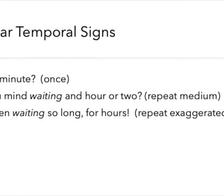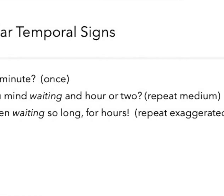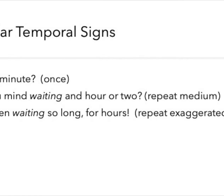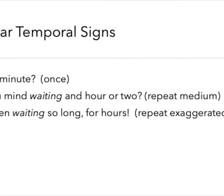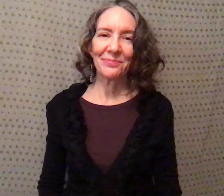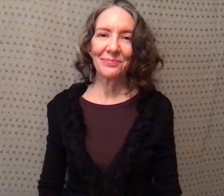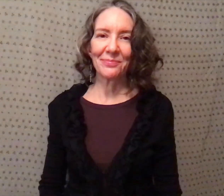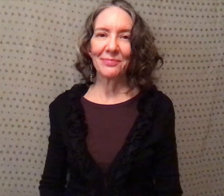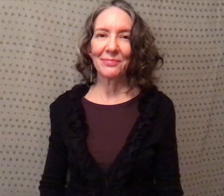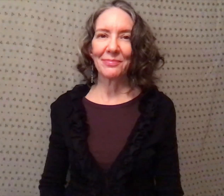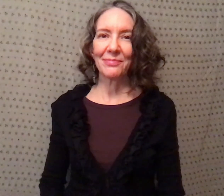time.